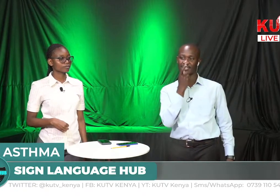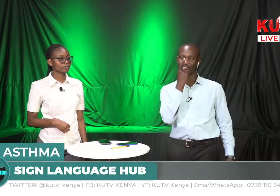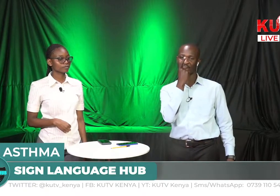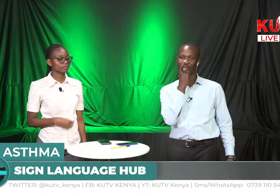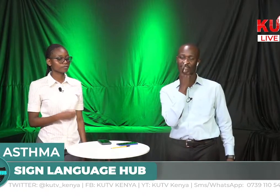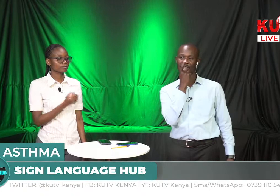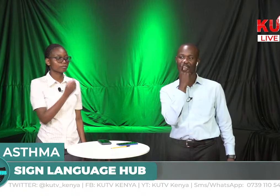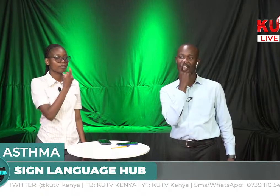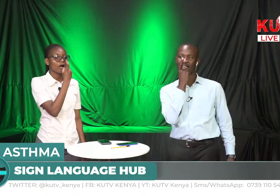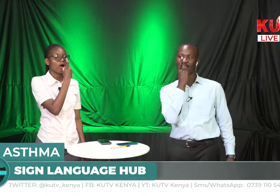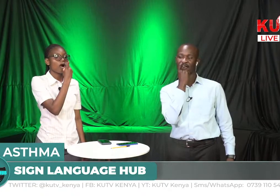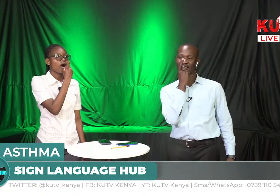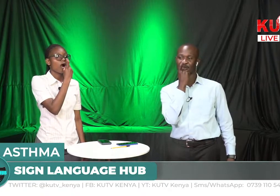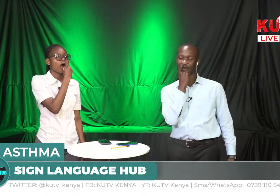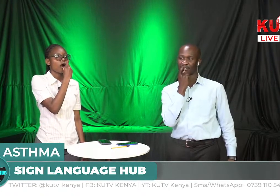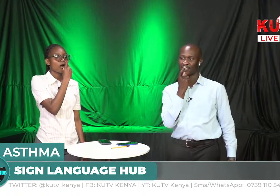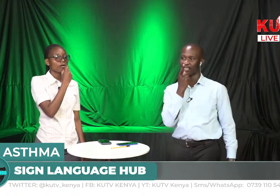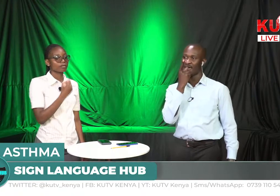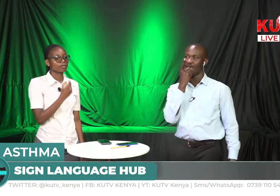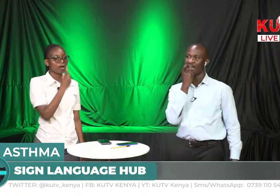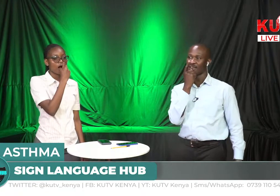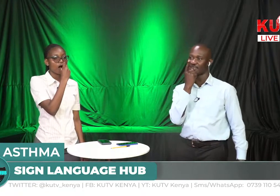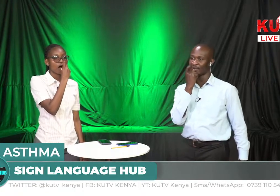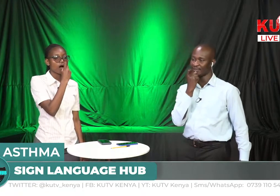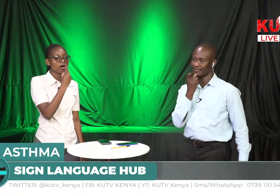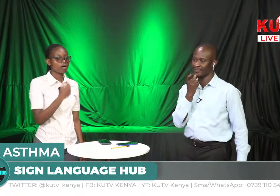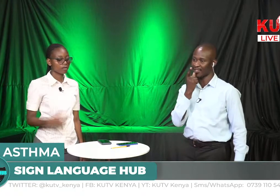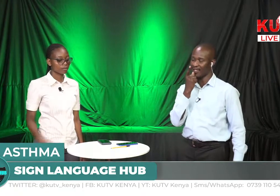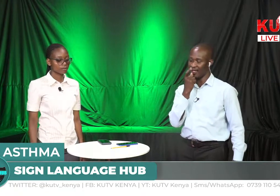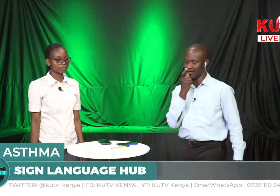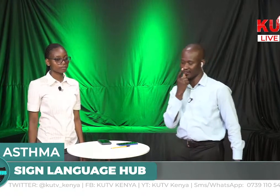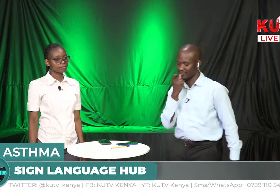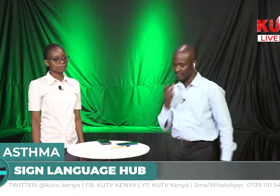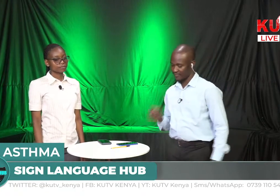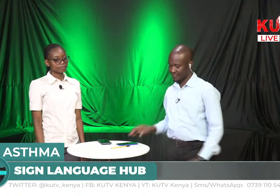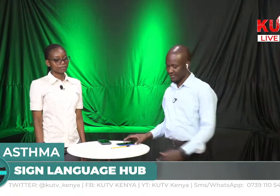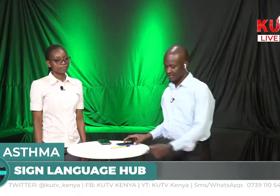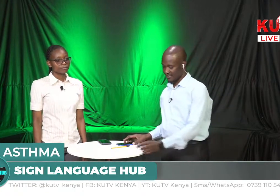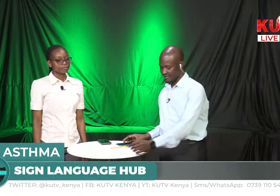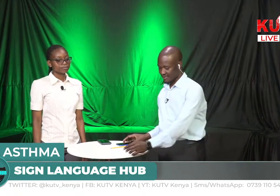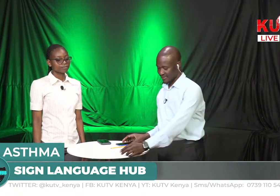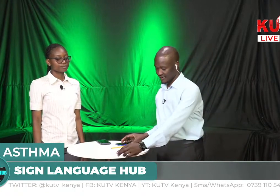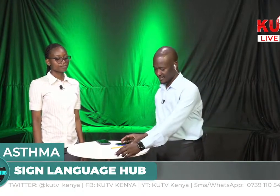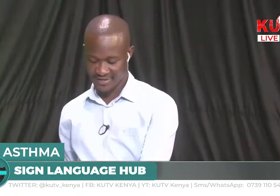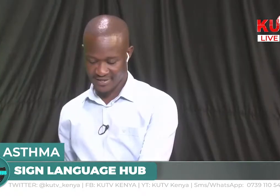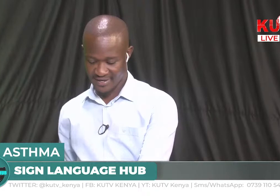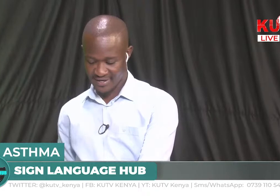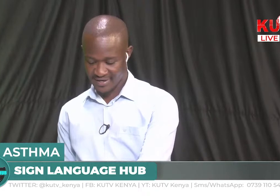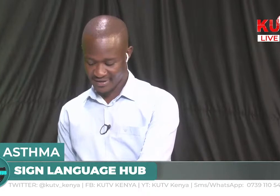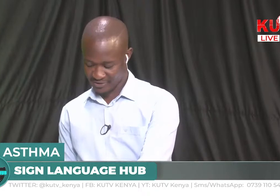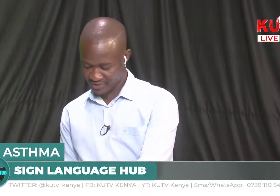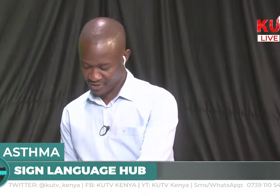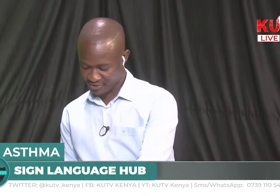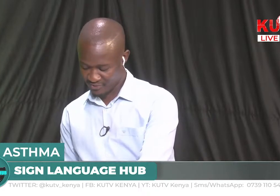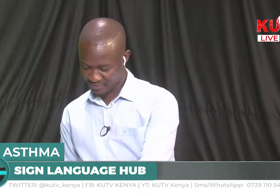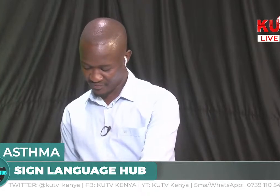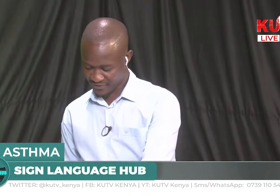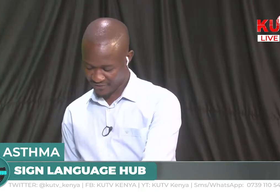So, asthma, asthma, asthma. All right, let's continue very